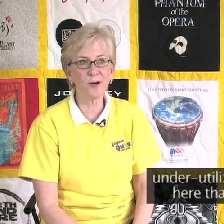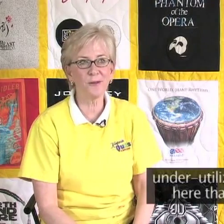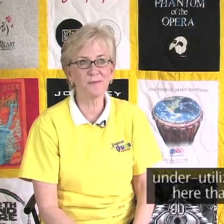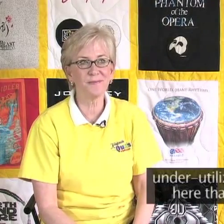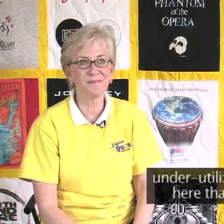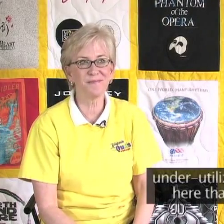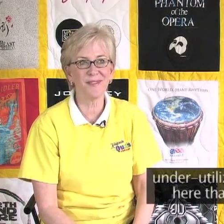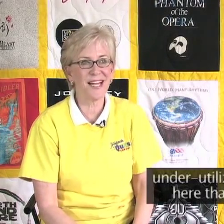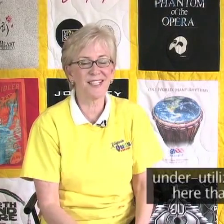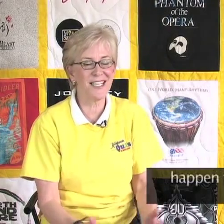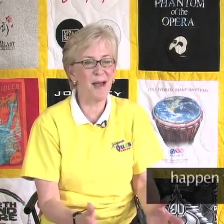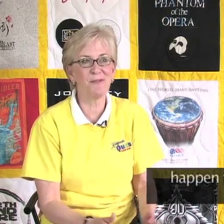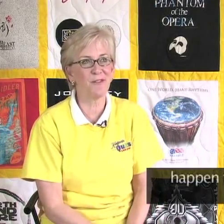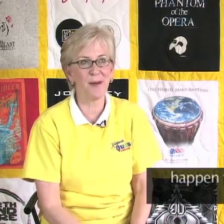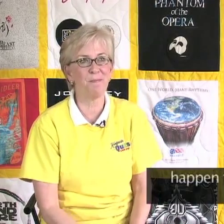here, that doesn't happen to them.